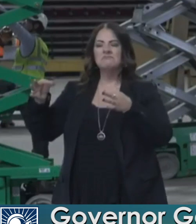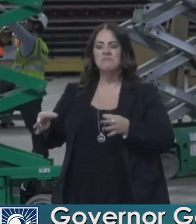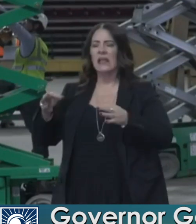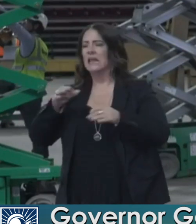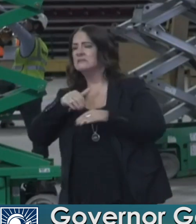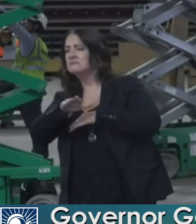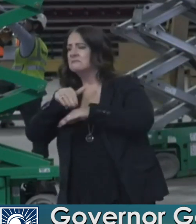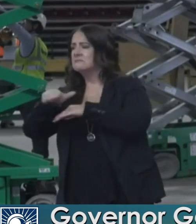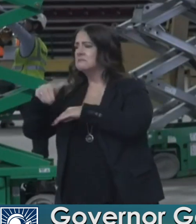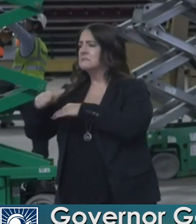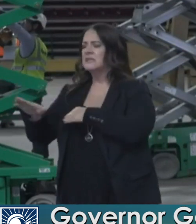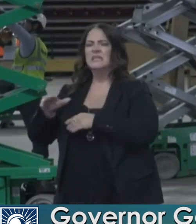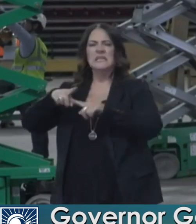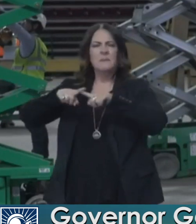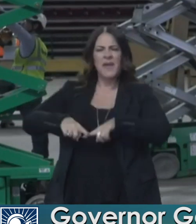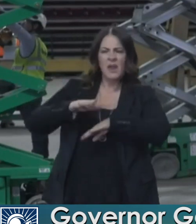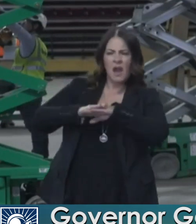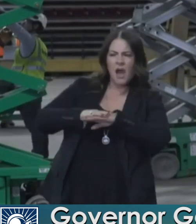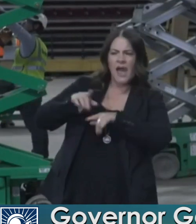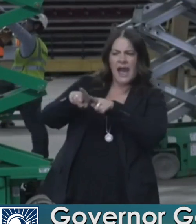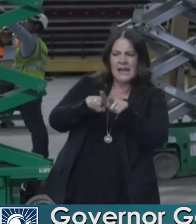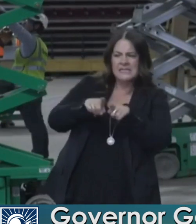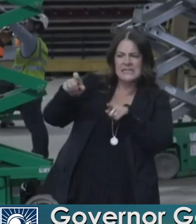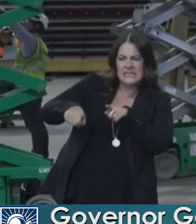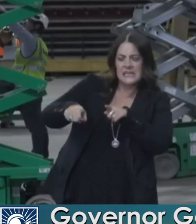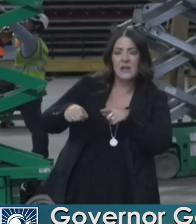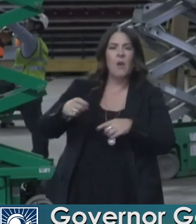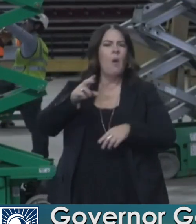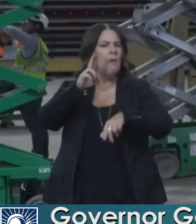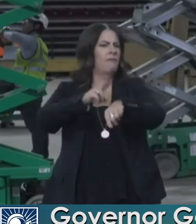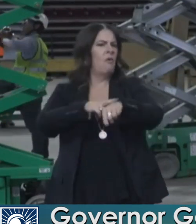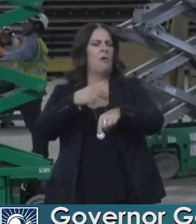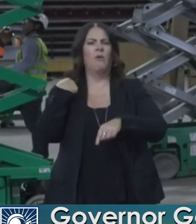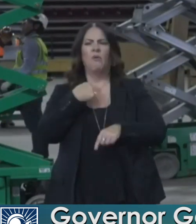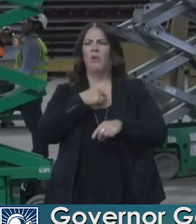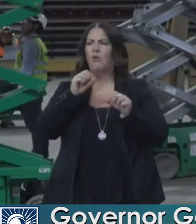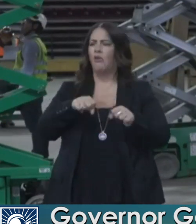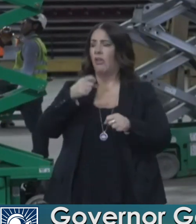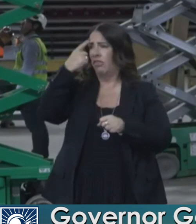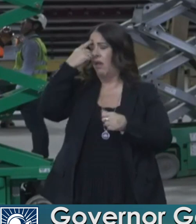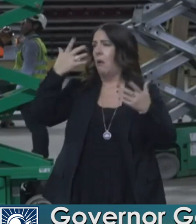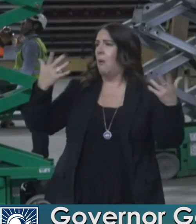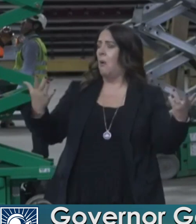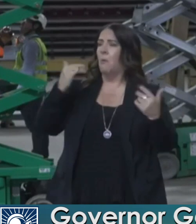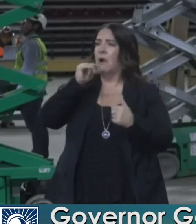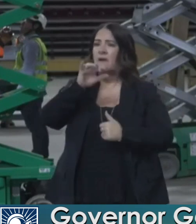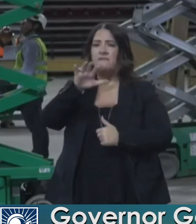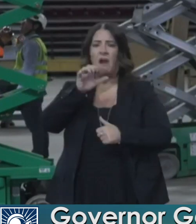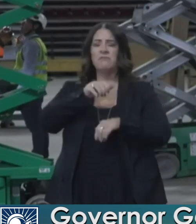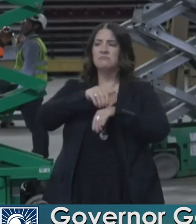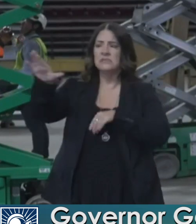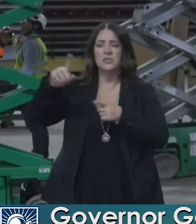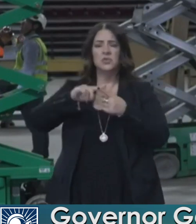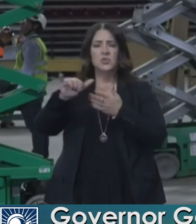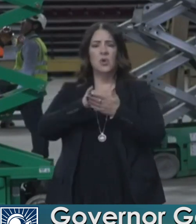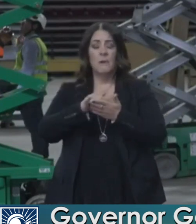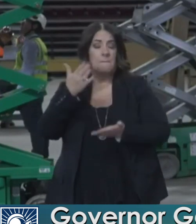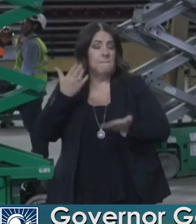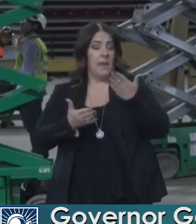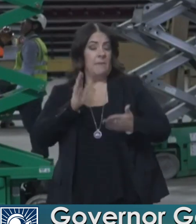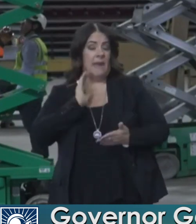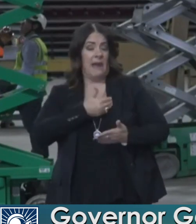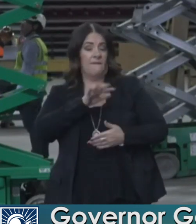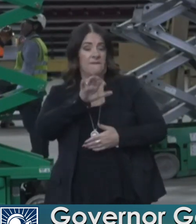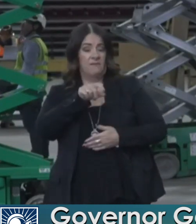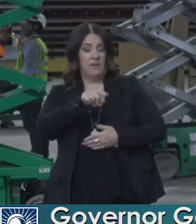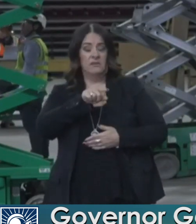upon conditions on the ground. We could have prescribed what we thought was appropriate, that all 500 go to New York. They may go to New York, but